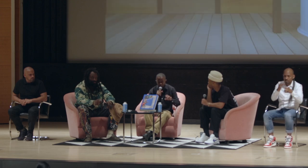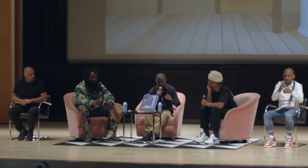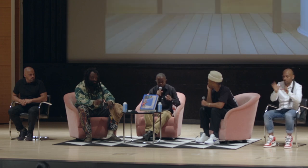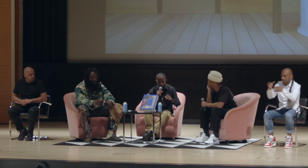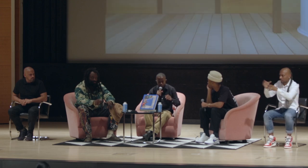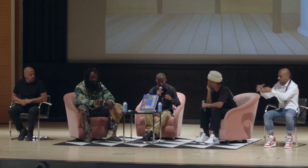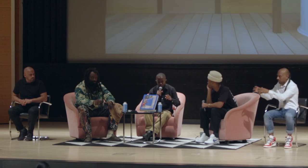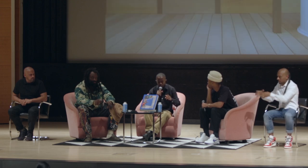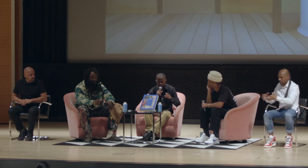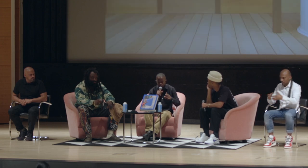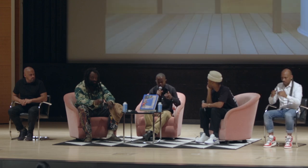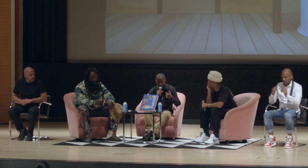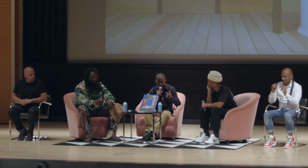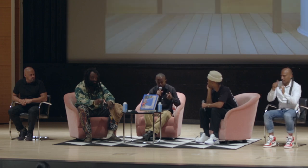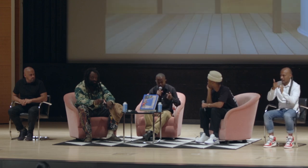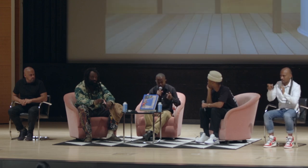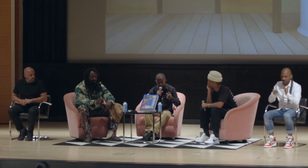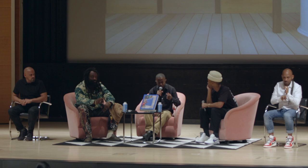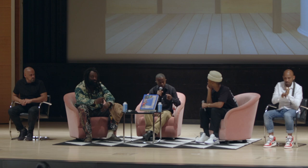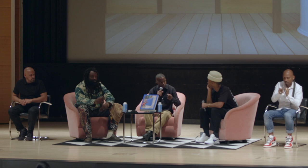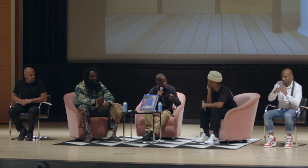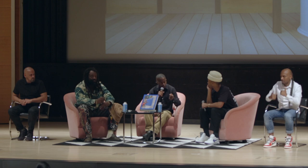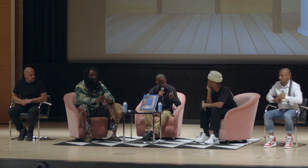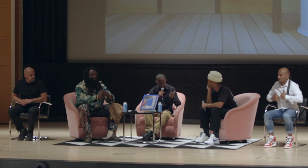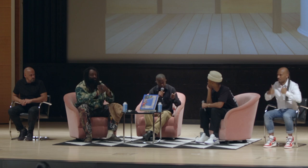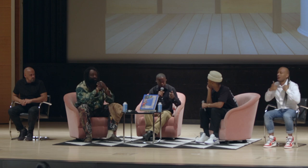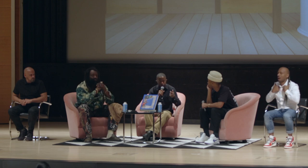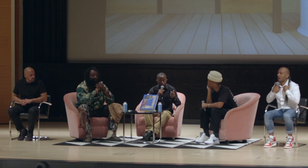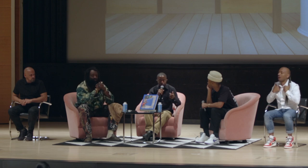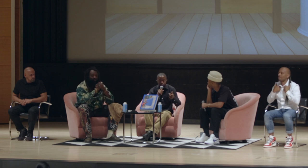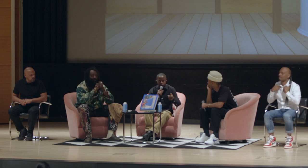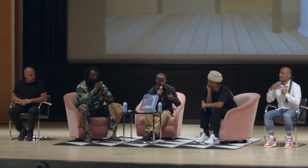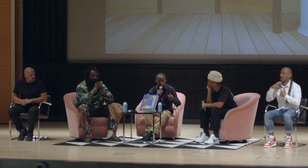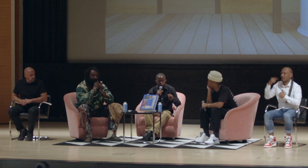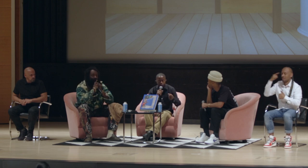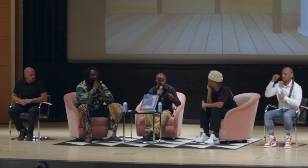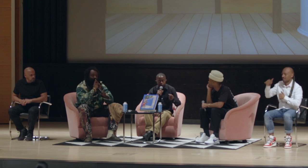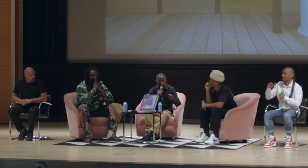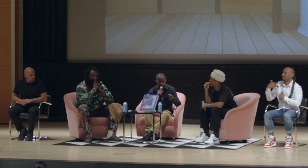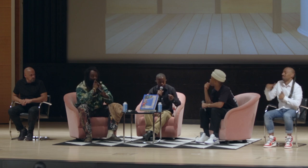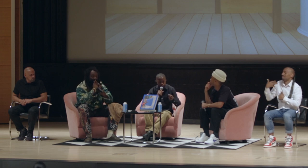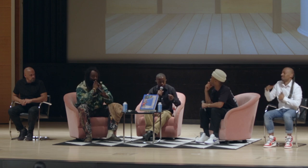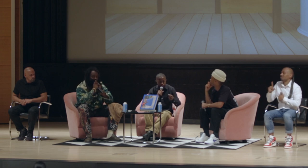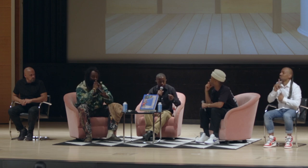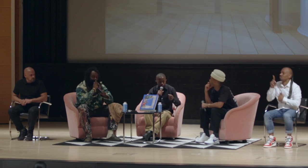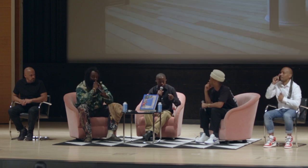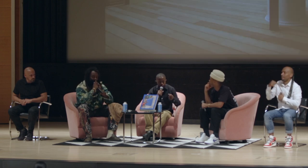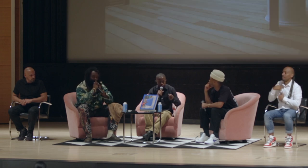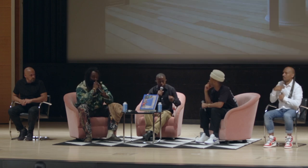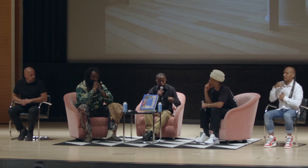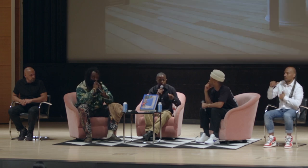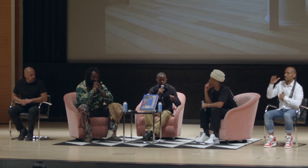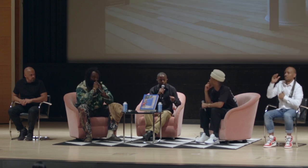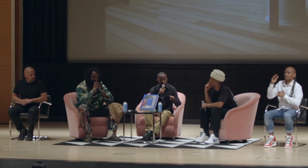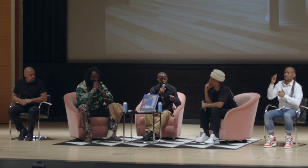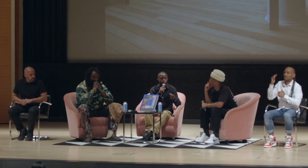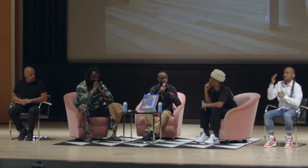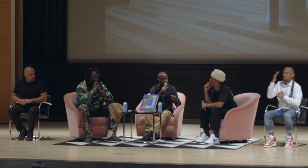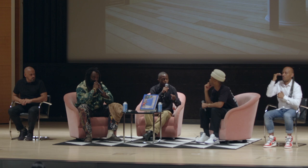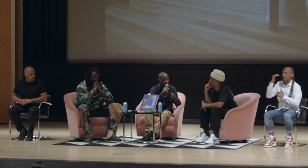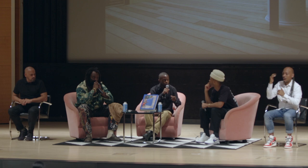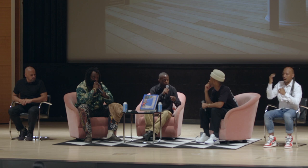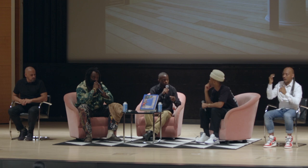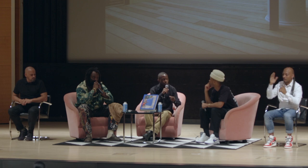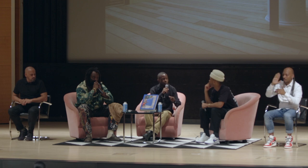terms of, yeah, how you navigate lives. And I think that's part and parcel of why all dialogue